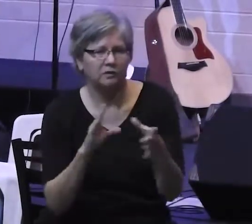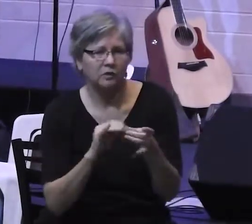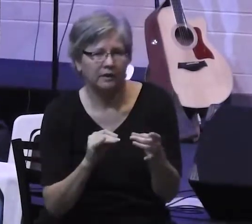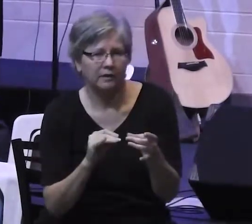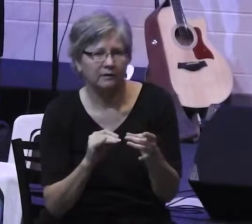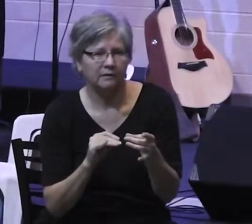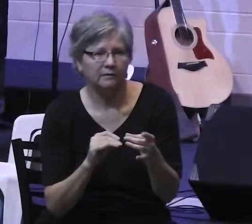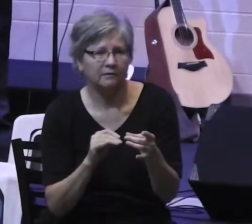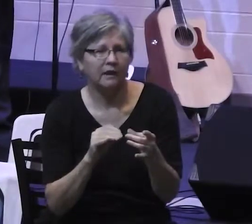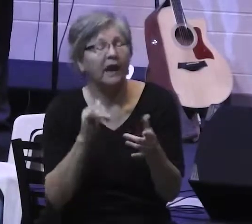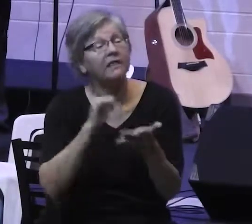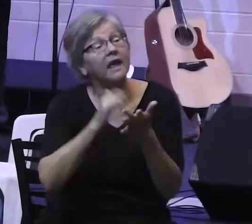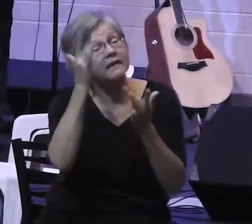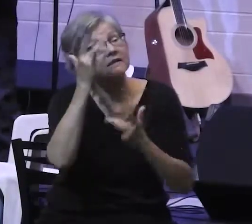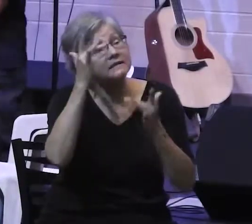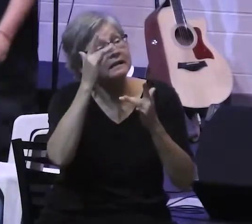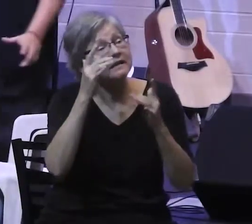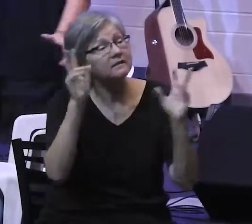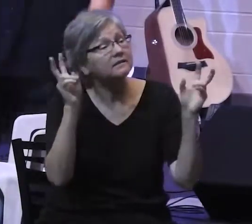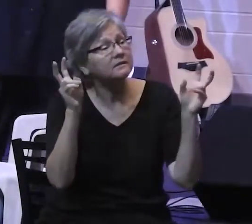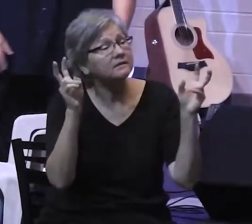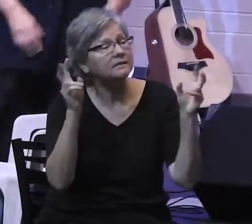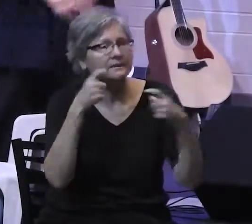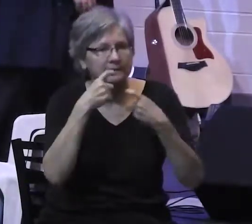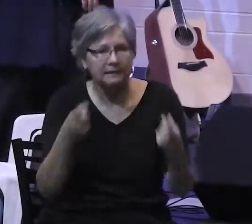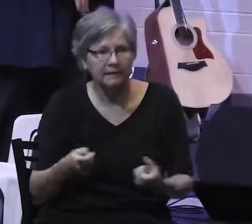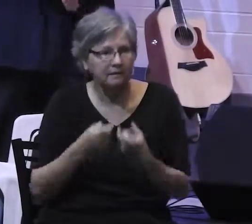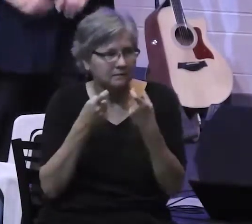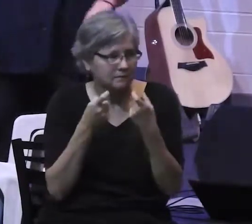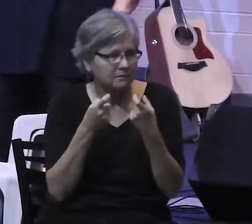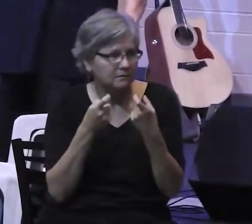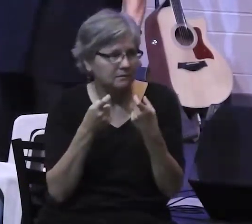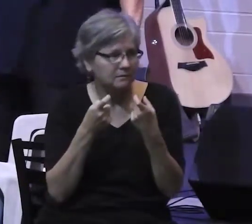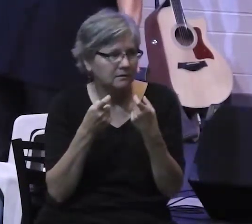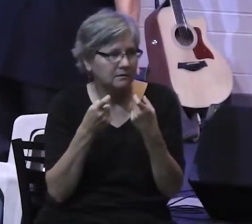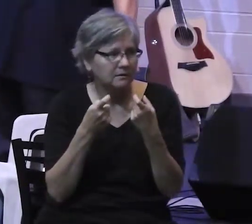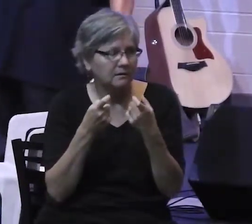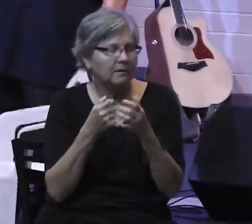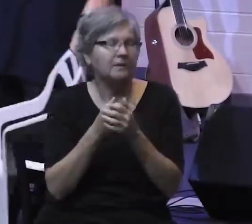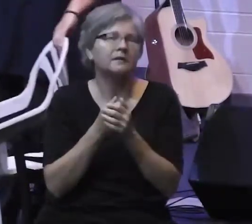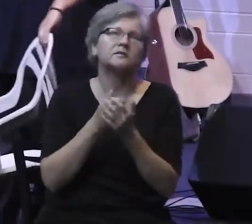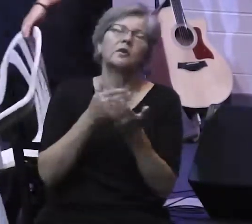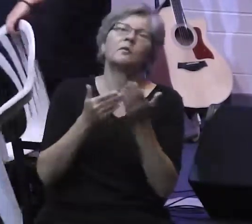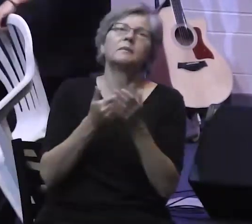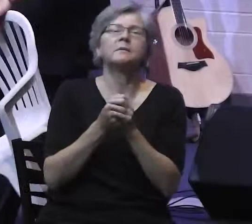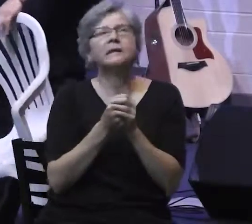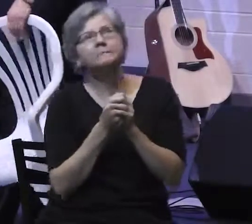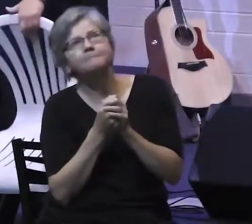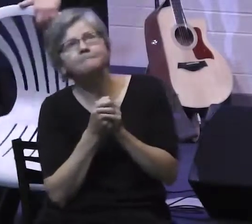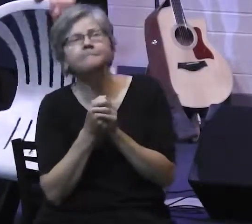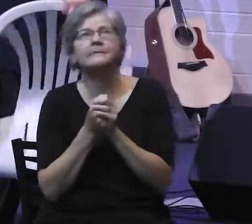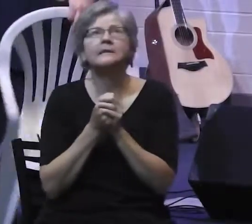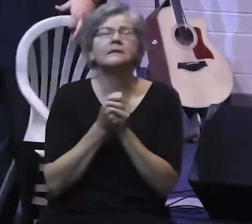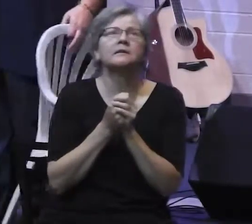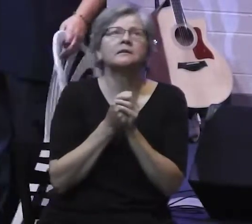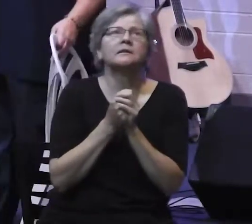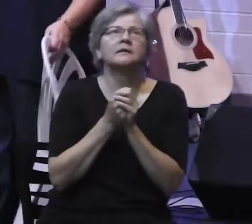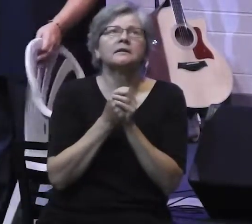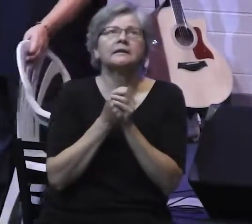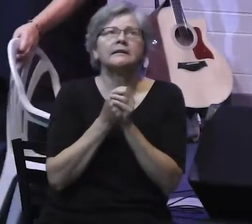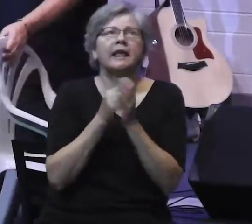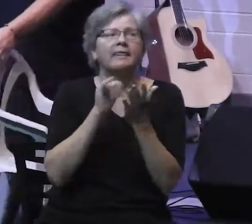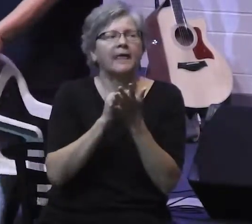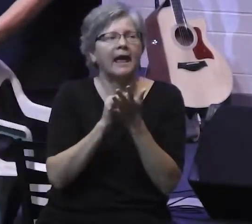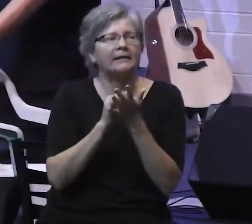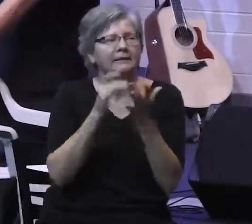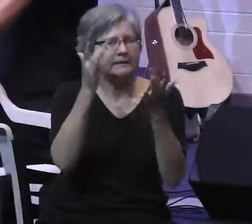on God. Maybe God's really not entirely for us the way we think He is. And so the disease of sin creeps